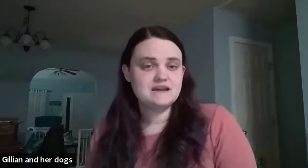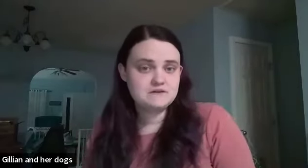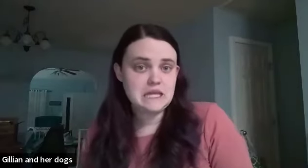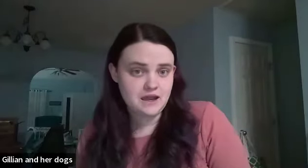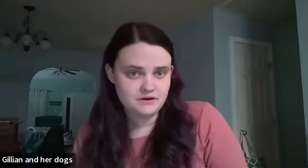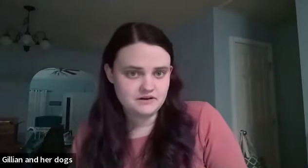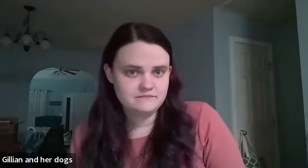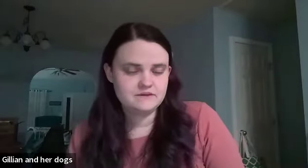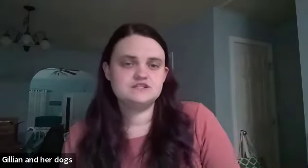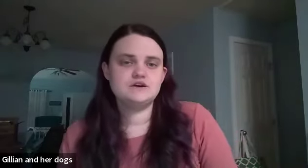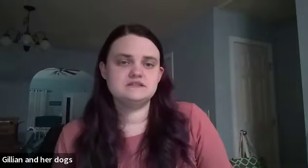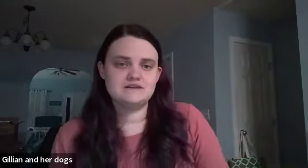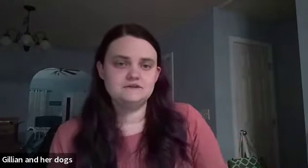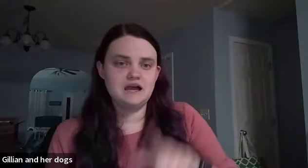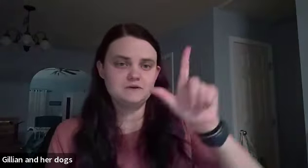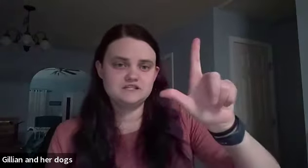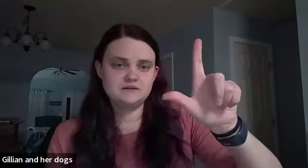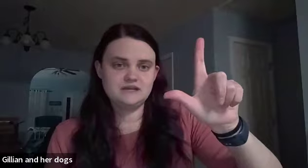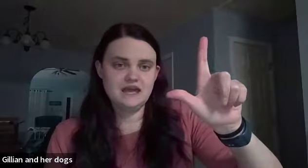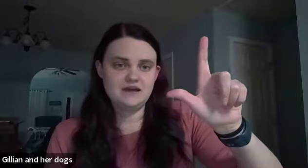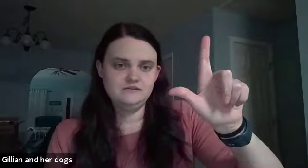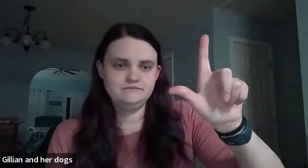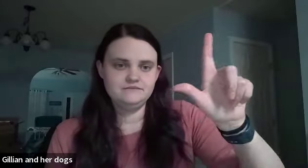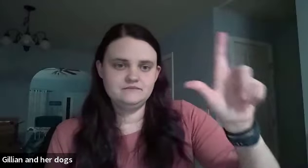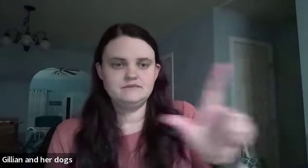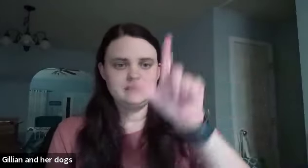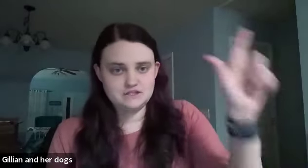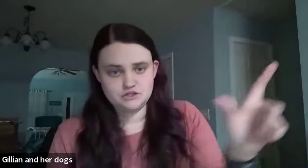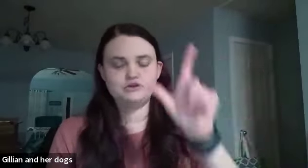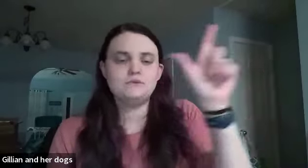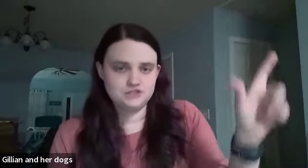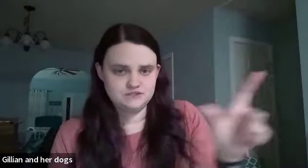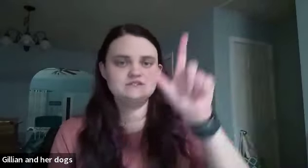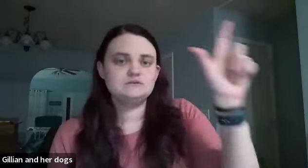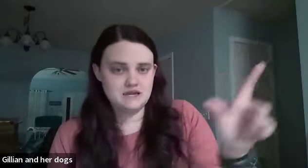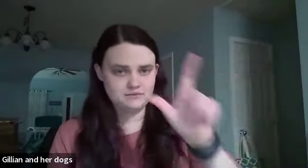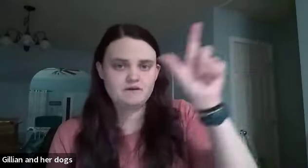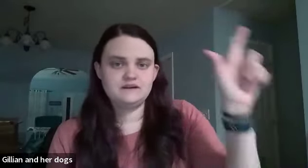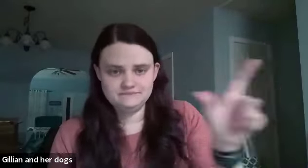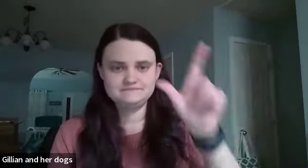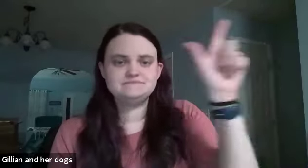sign for library. And so the sign for library is going to be an L in that circle motion. So library.